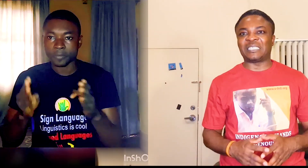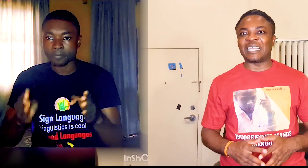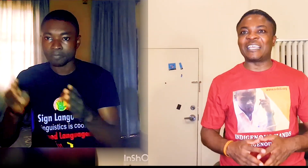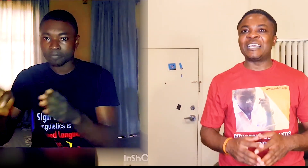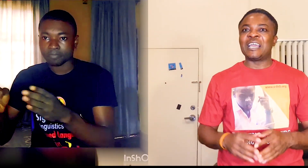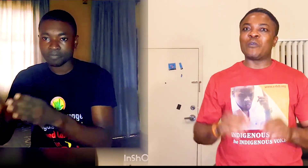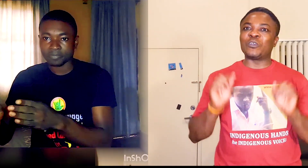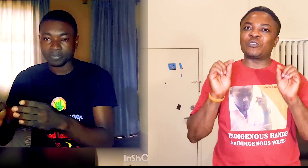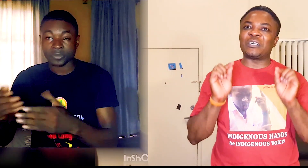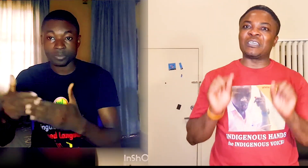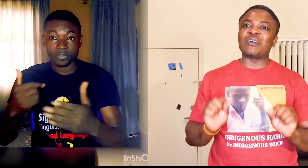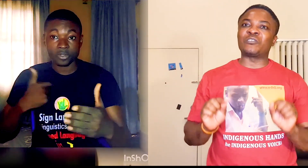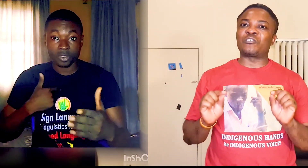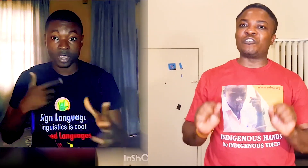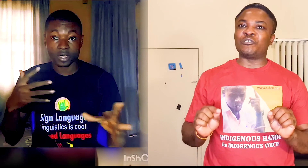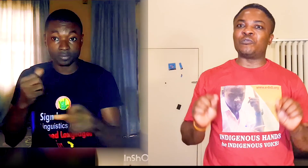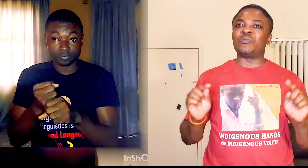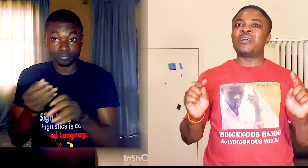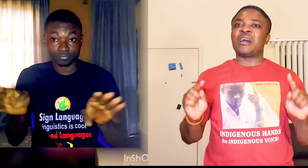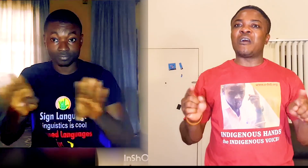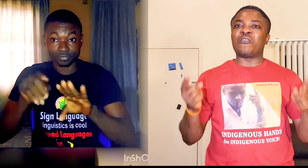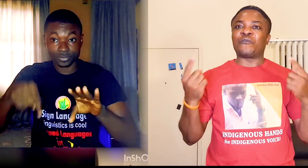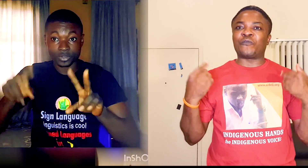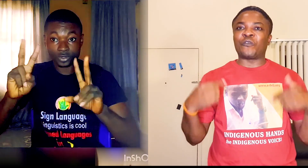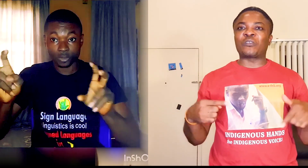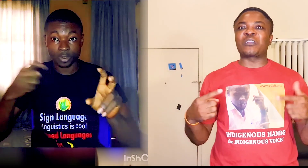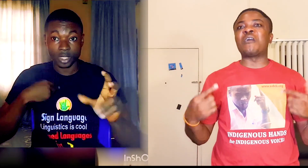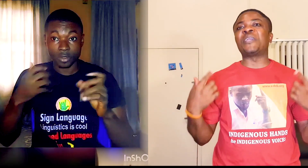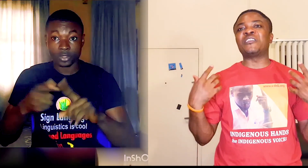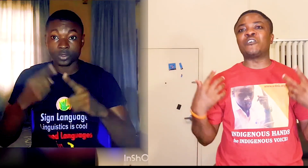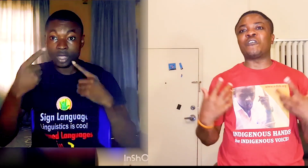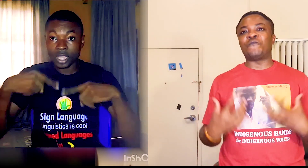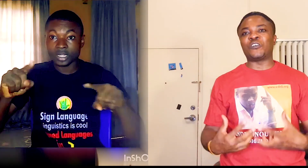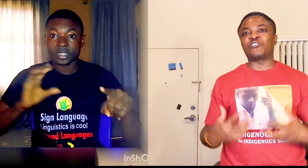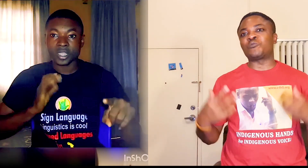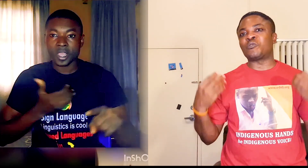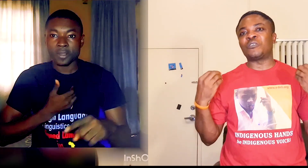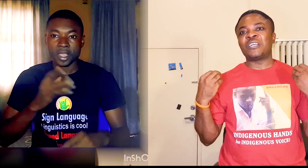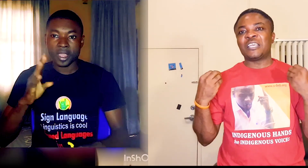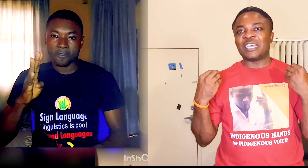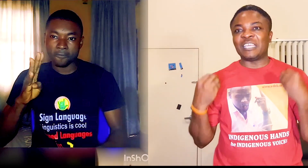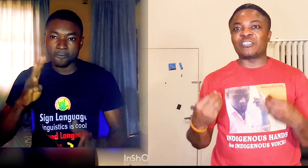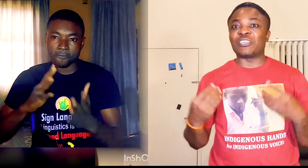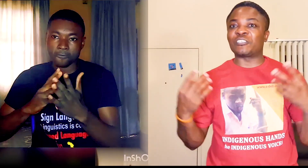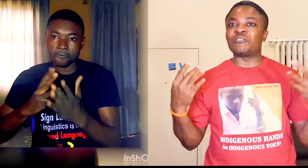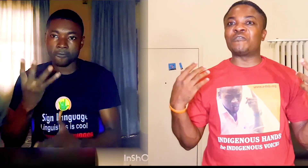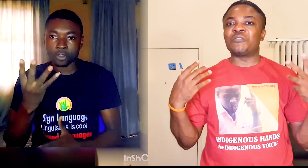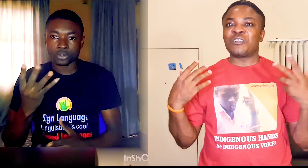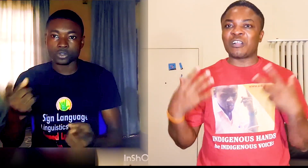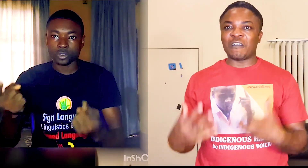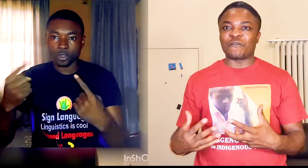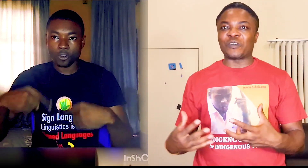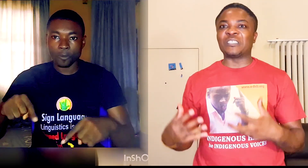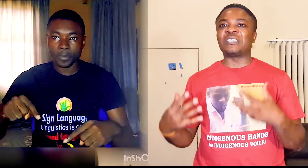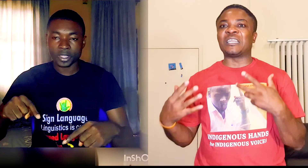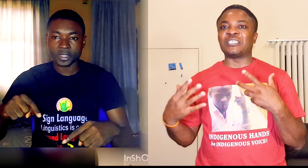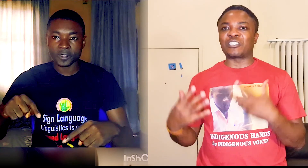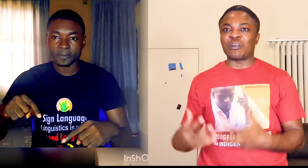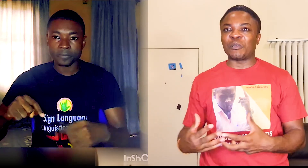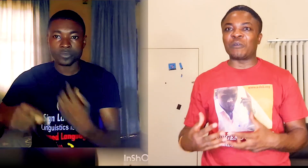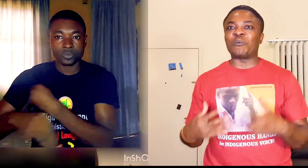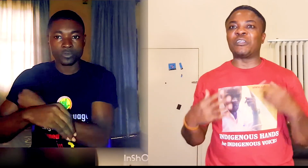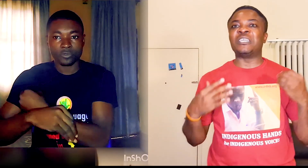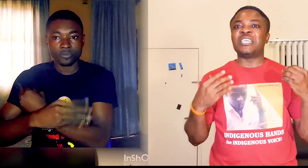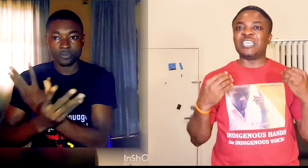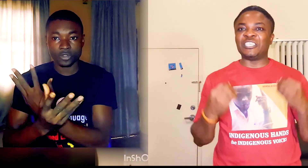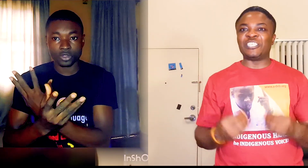topic today, I want to announce to you our forthcoming virtual international conference that is